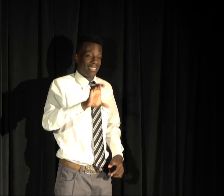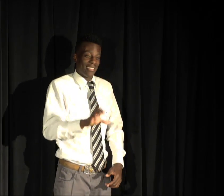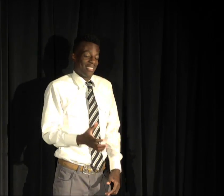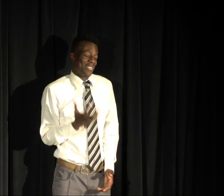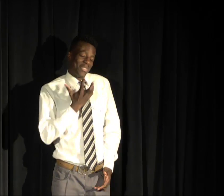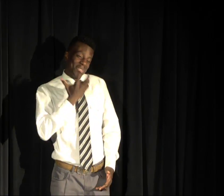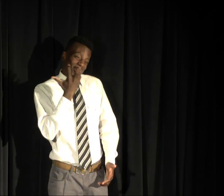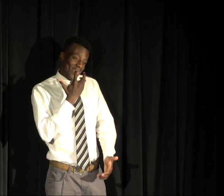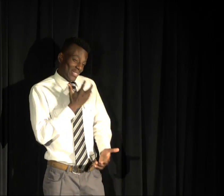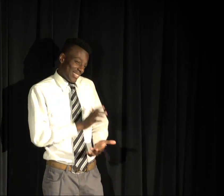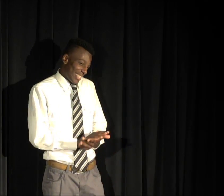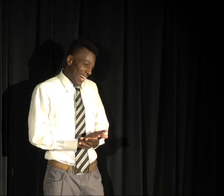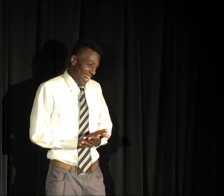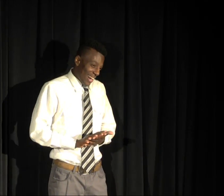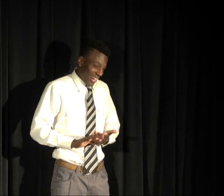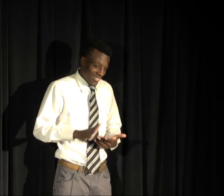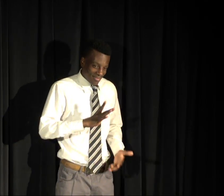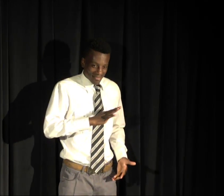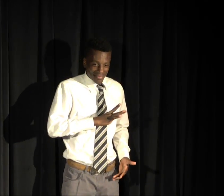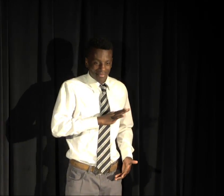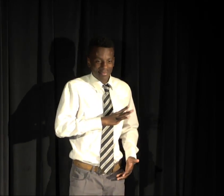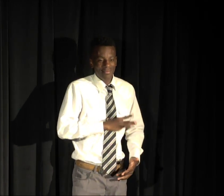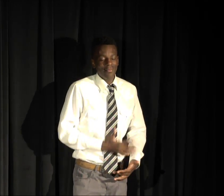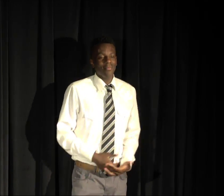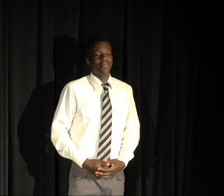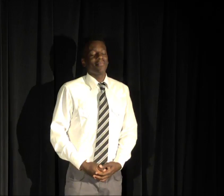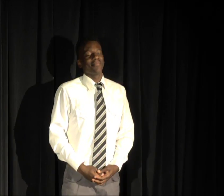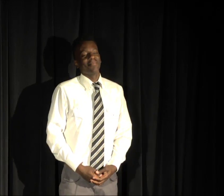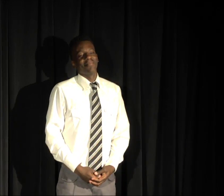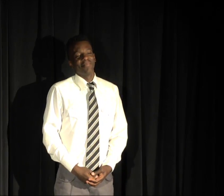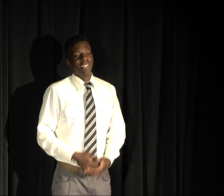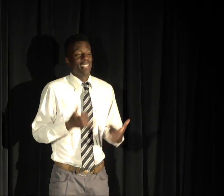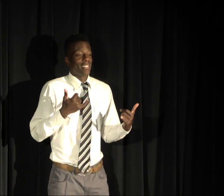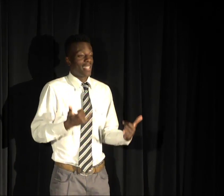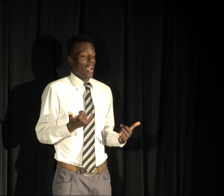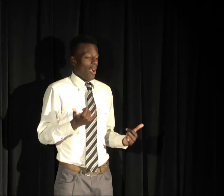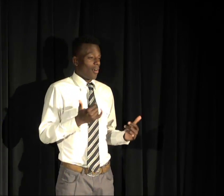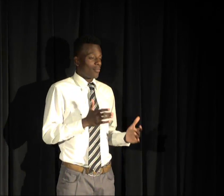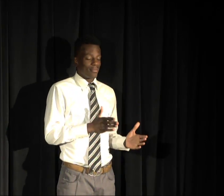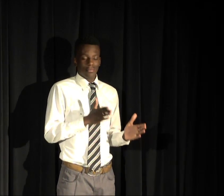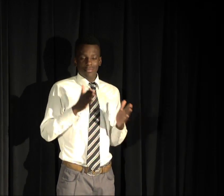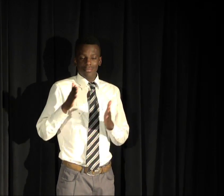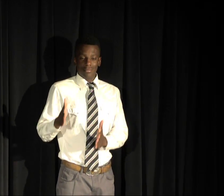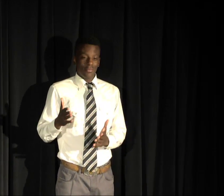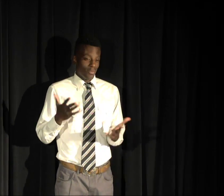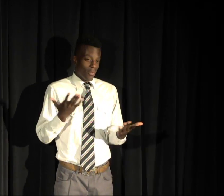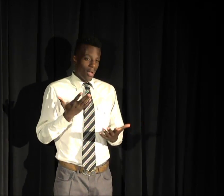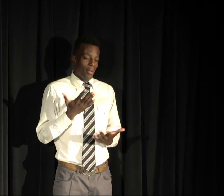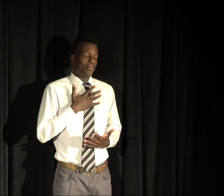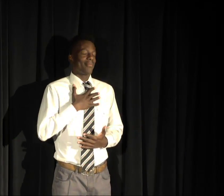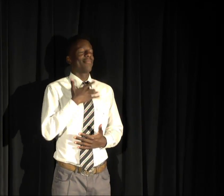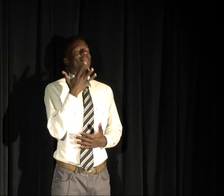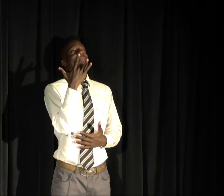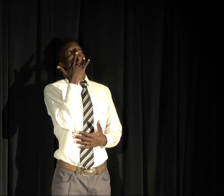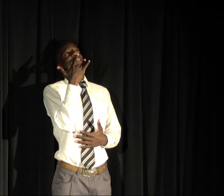30 seconds. That's what I would hope for. That would be so nice. So now we're going to move on to